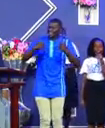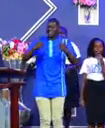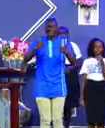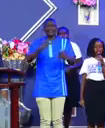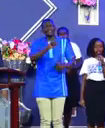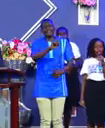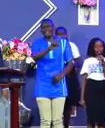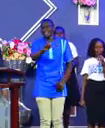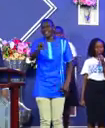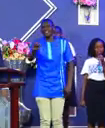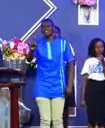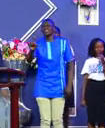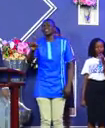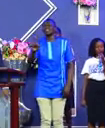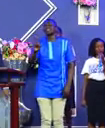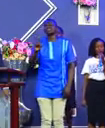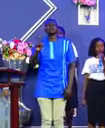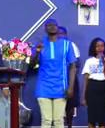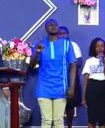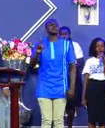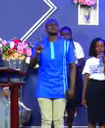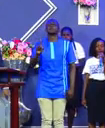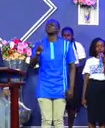Yeah. That